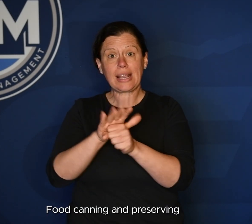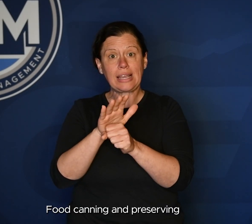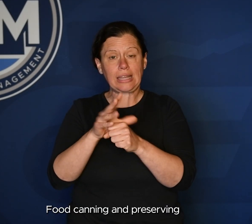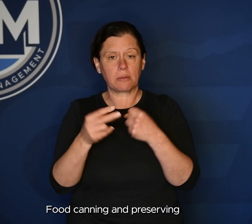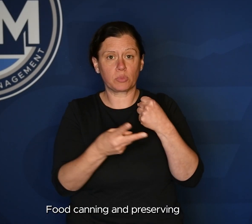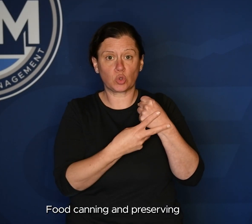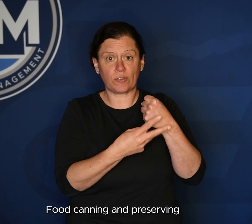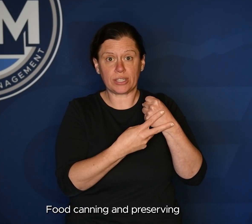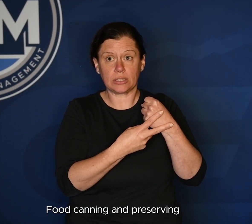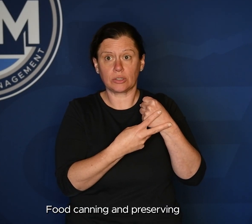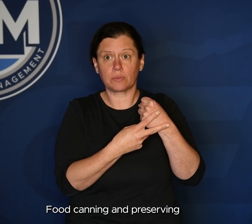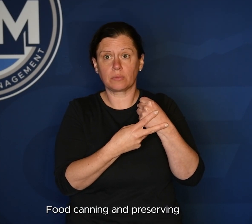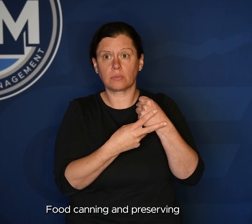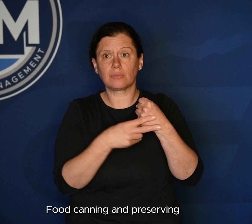Food canning and preserving.